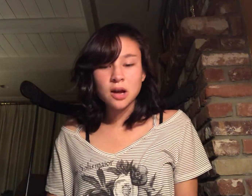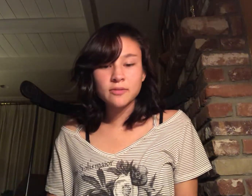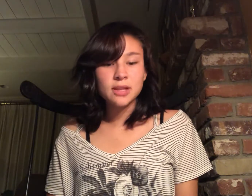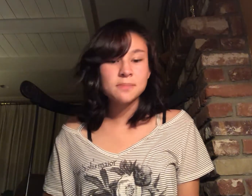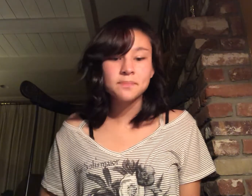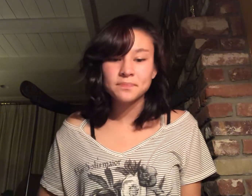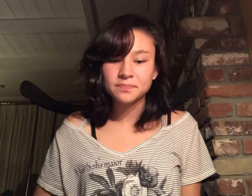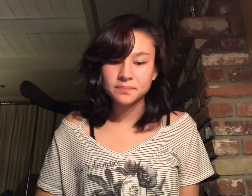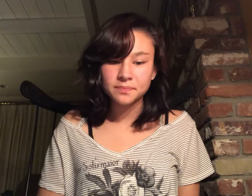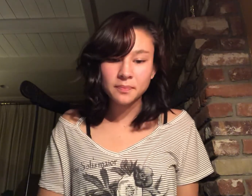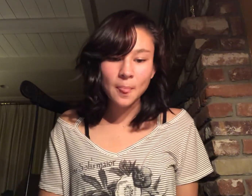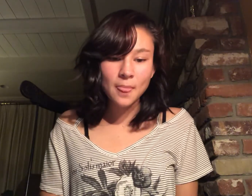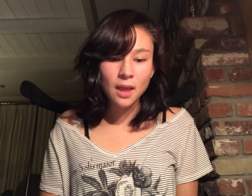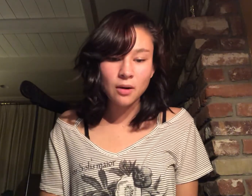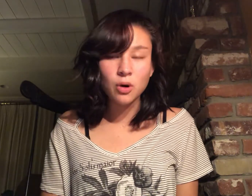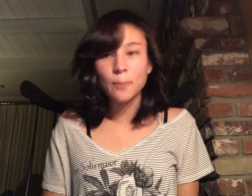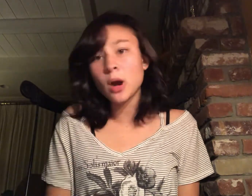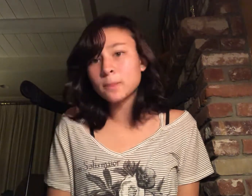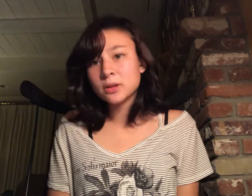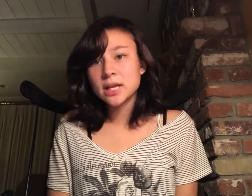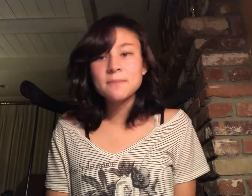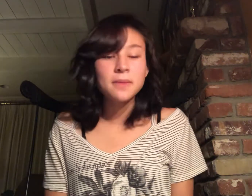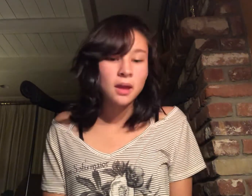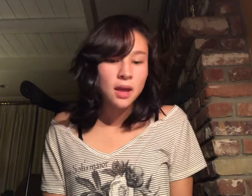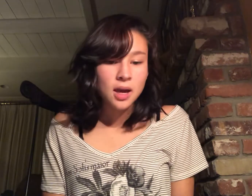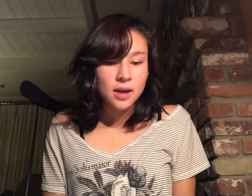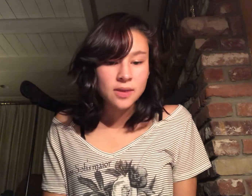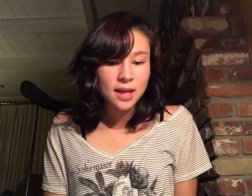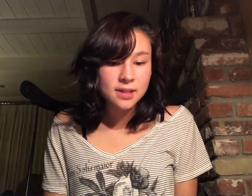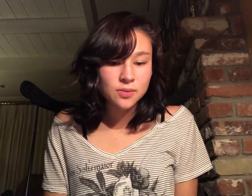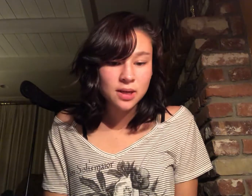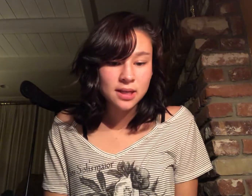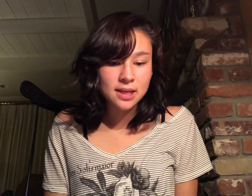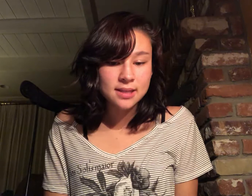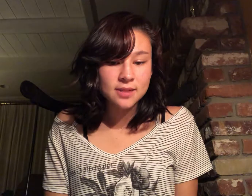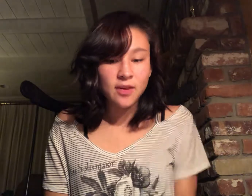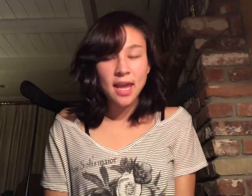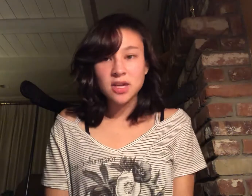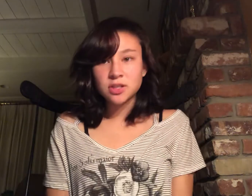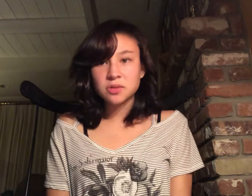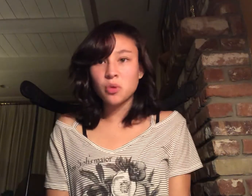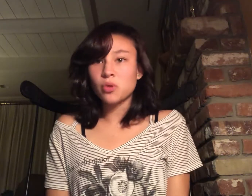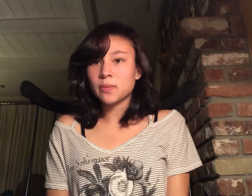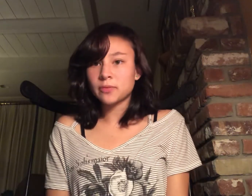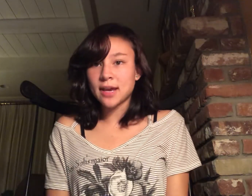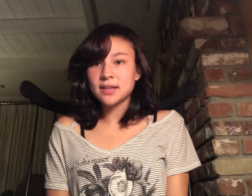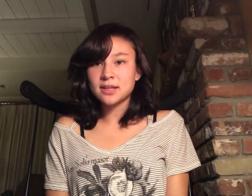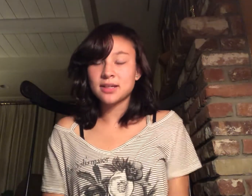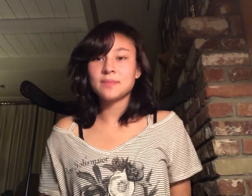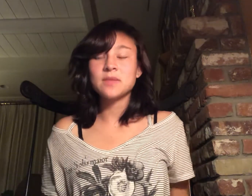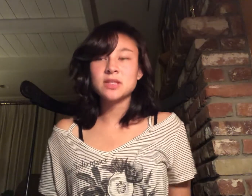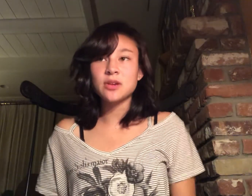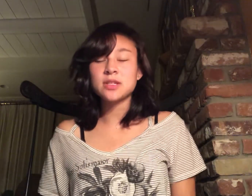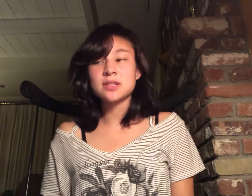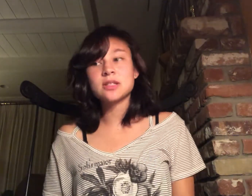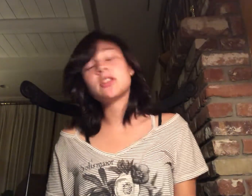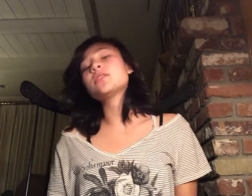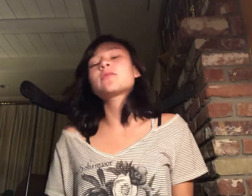often or properly. The next one is vacation or break. So this is used